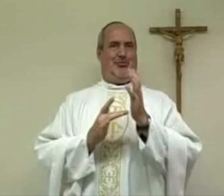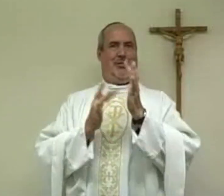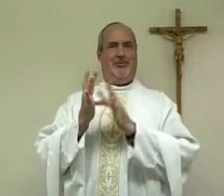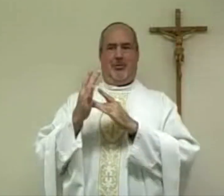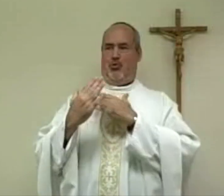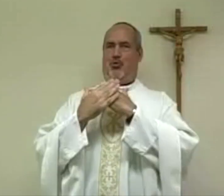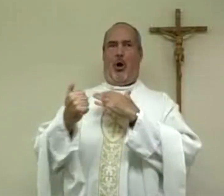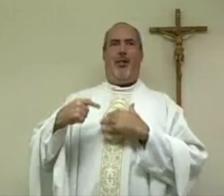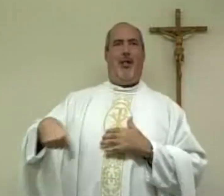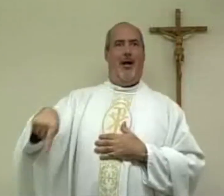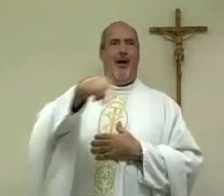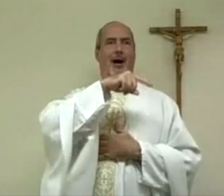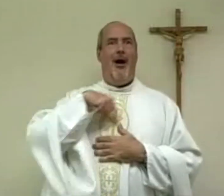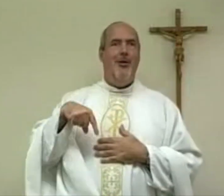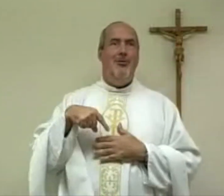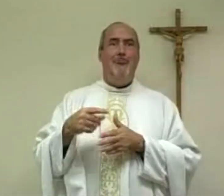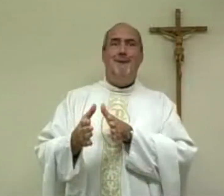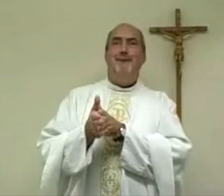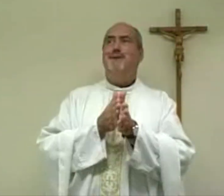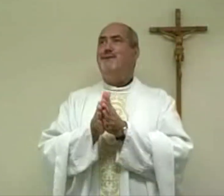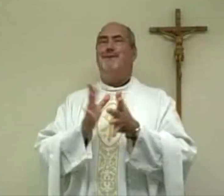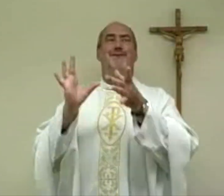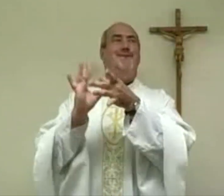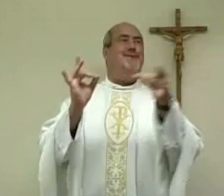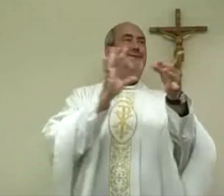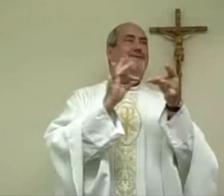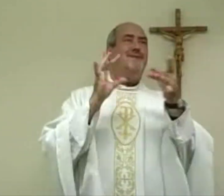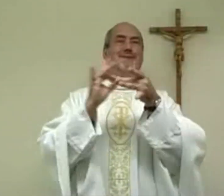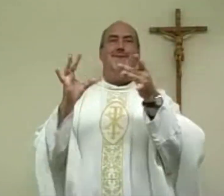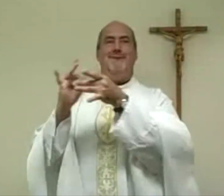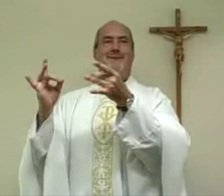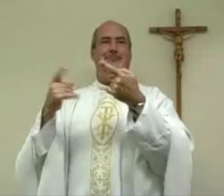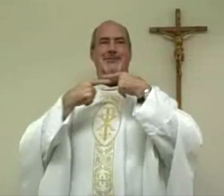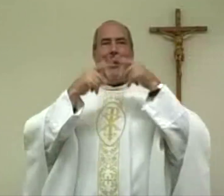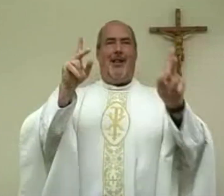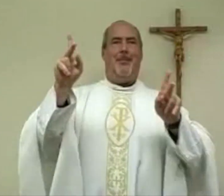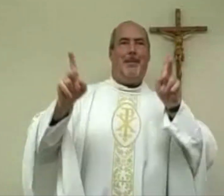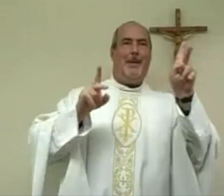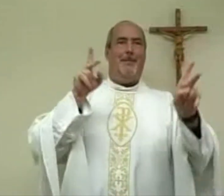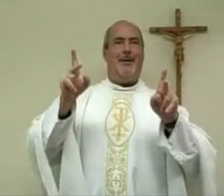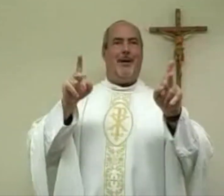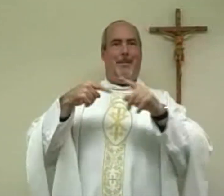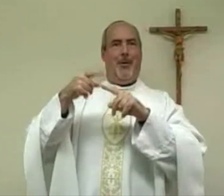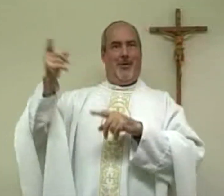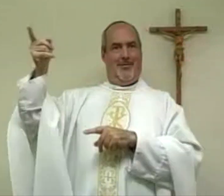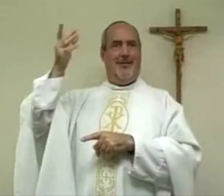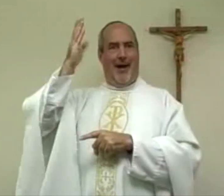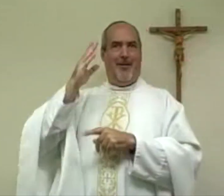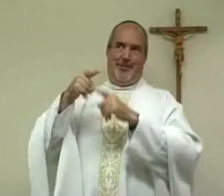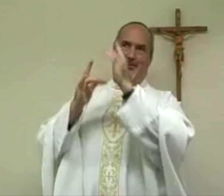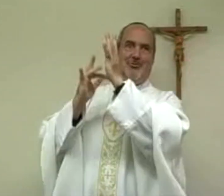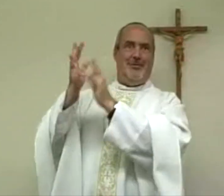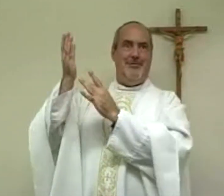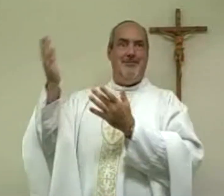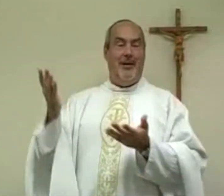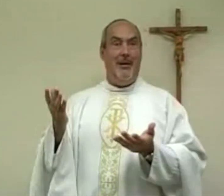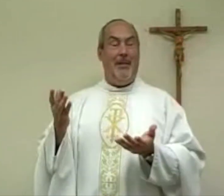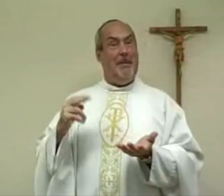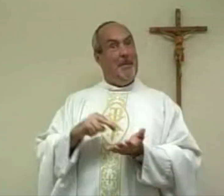Now, Jesus calls us all to be happy to talk about Him